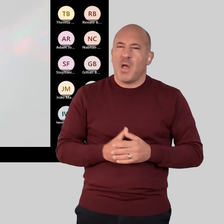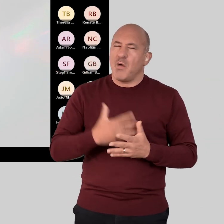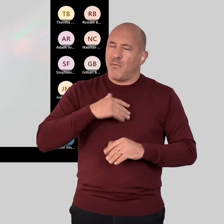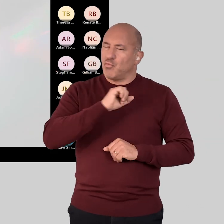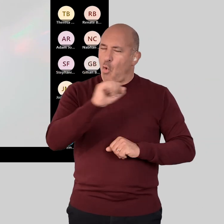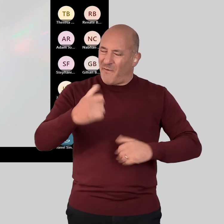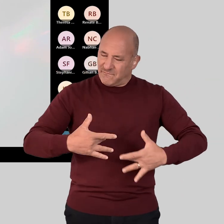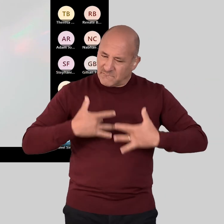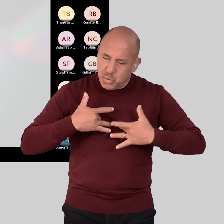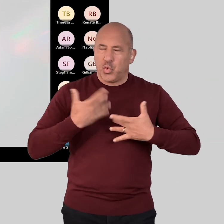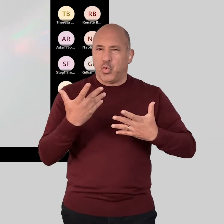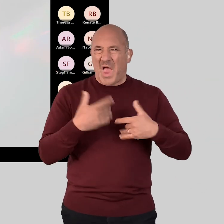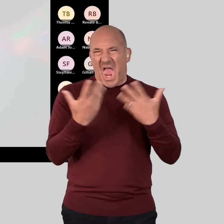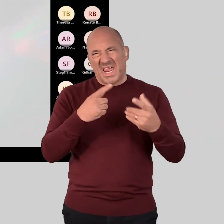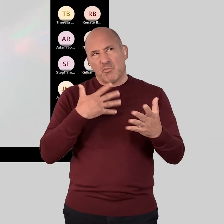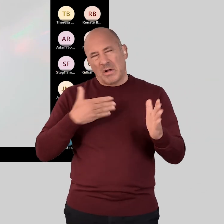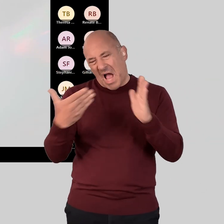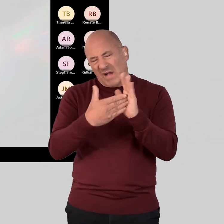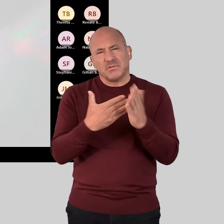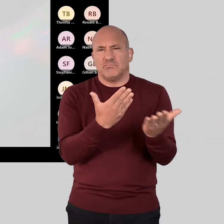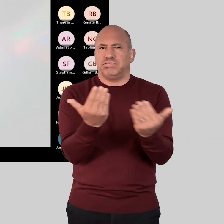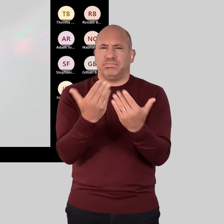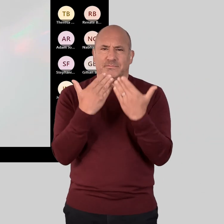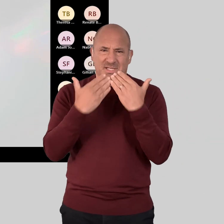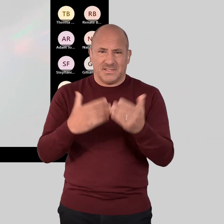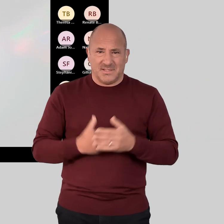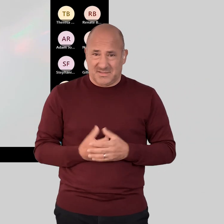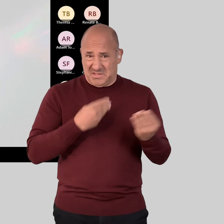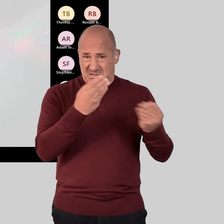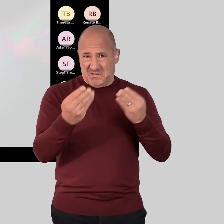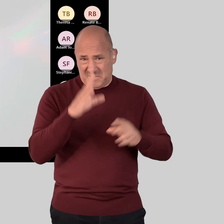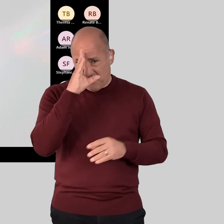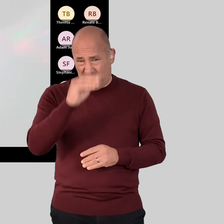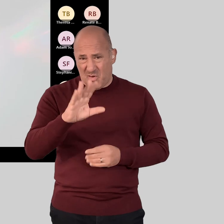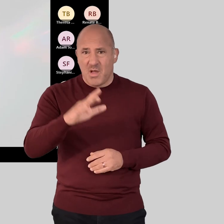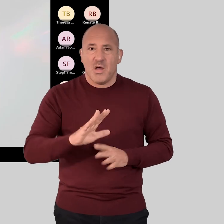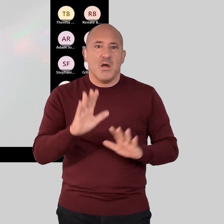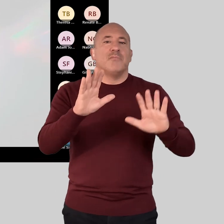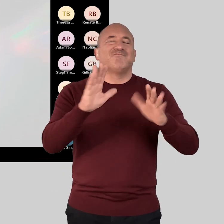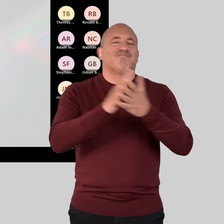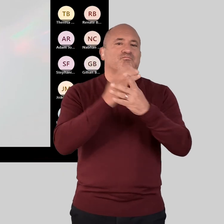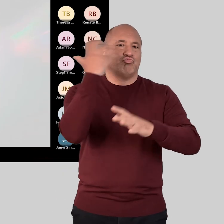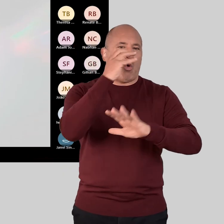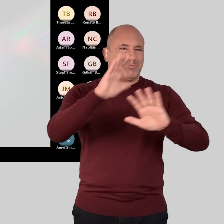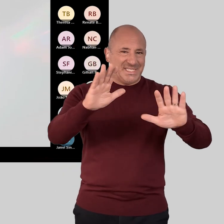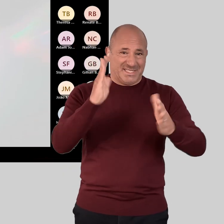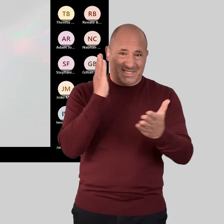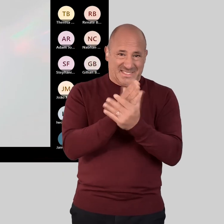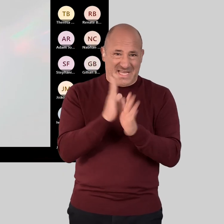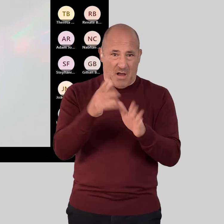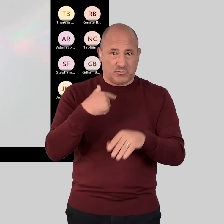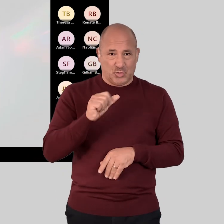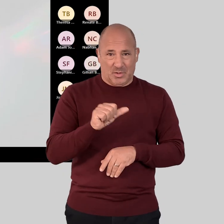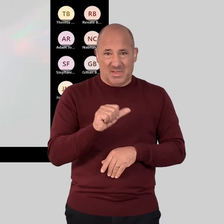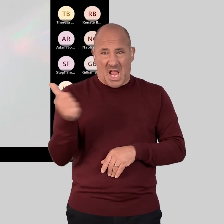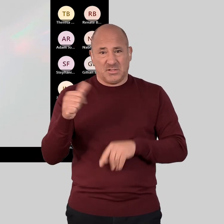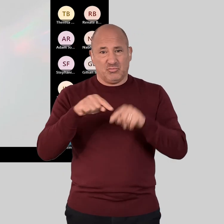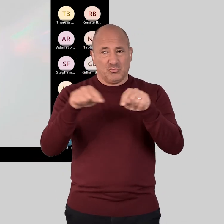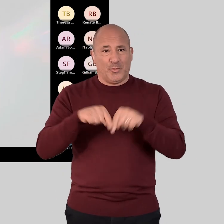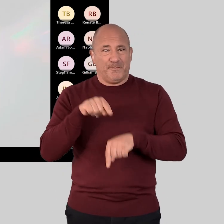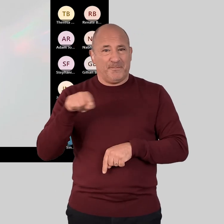hear your comments. So these are around, and please let me know. I'm really sorry, but we're actually going to have to move next